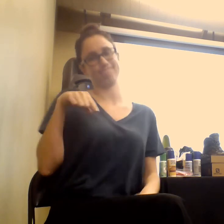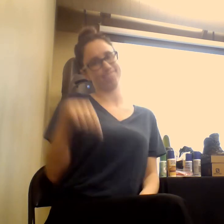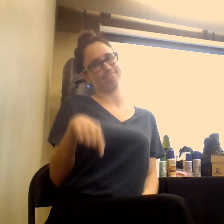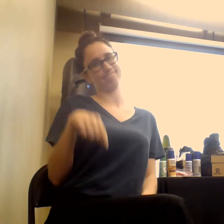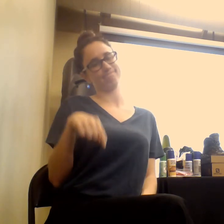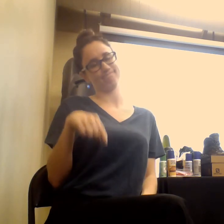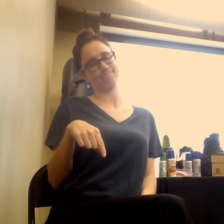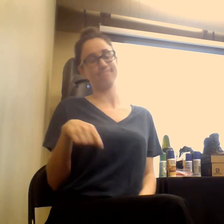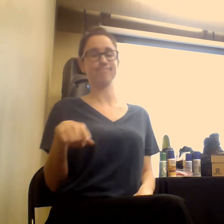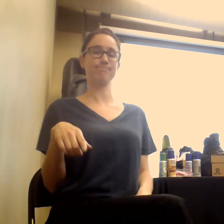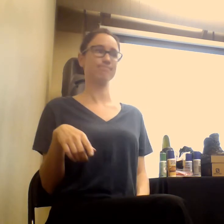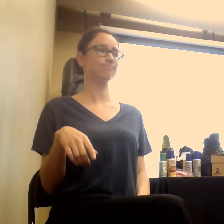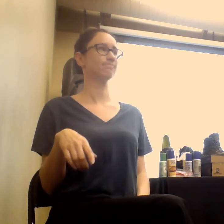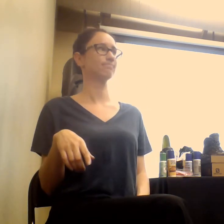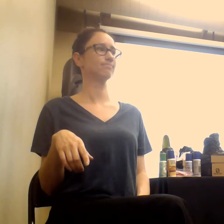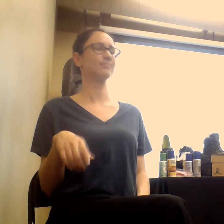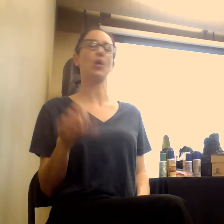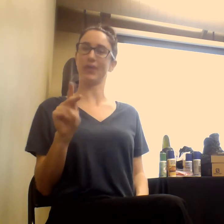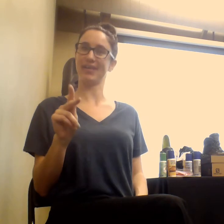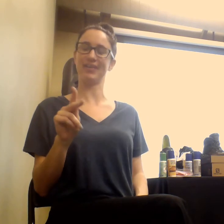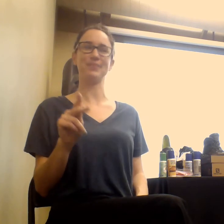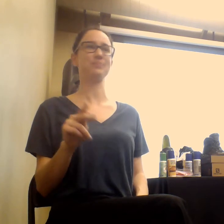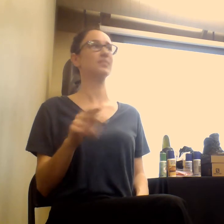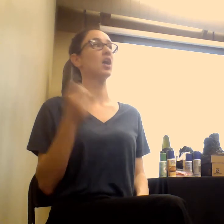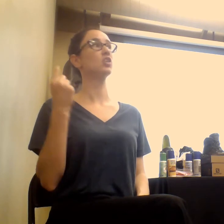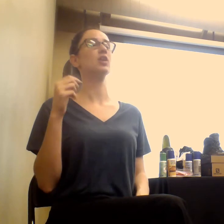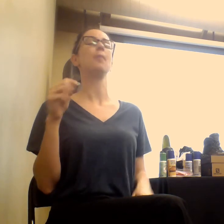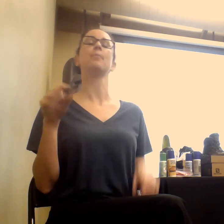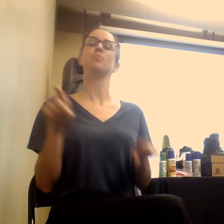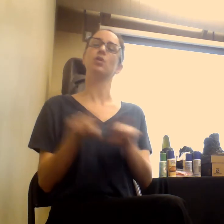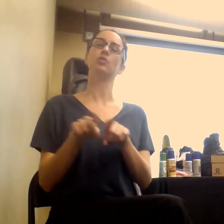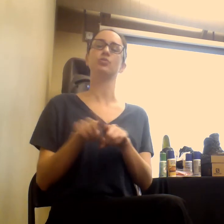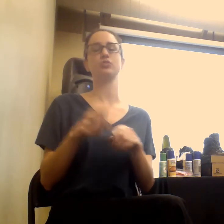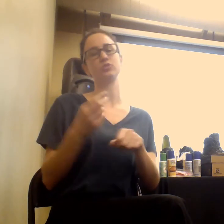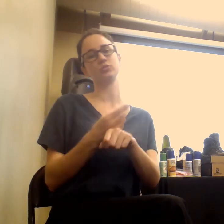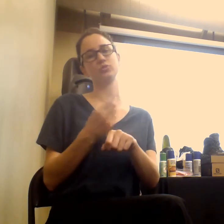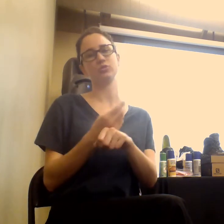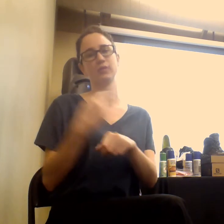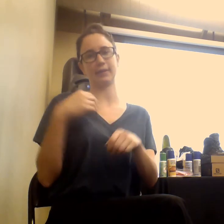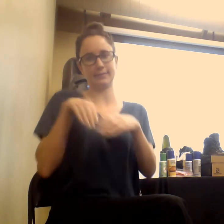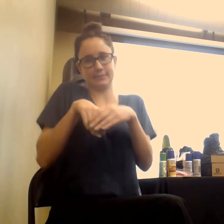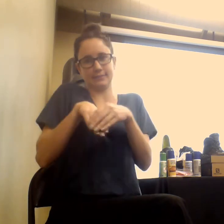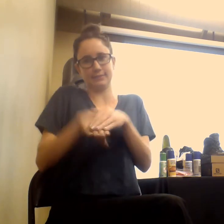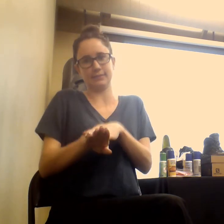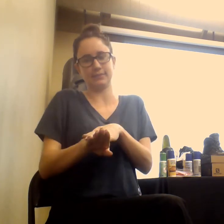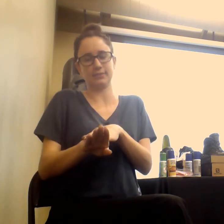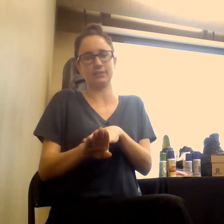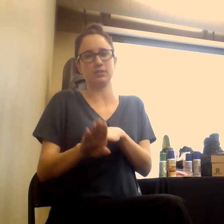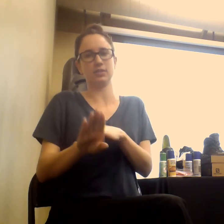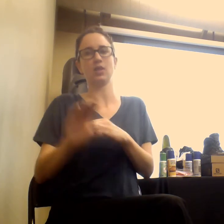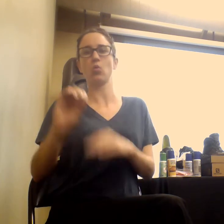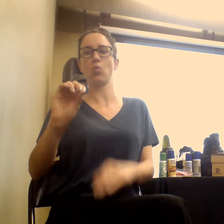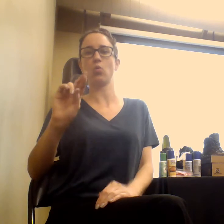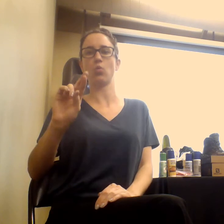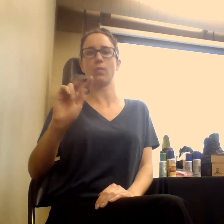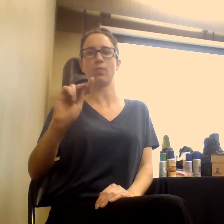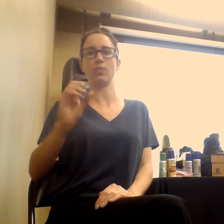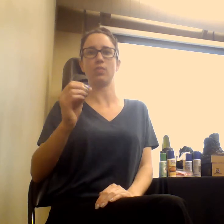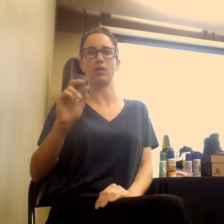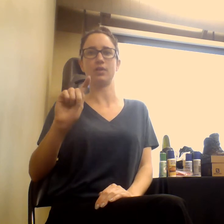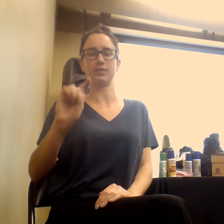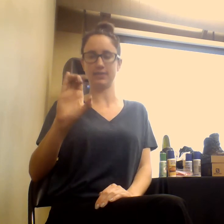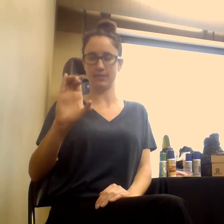orthotic, okay, that's fine. and So, go ahead. I can feel there's some issue with the heel, which is what you were referencing earlier, that the